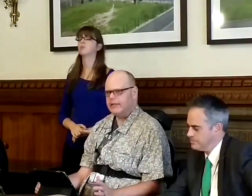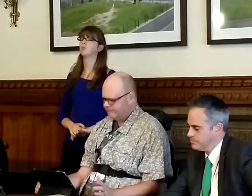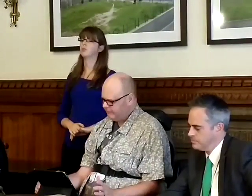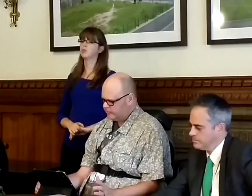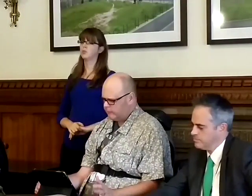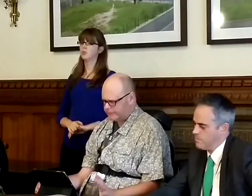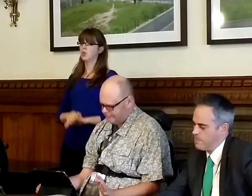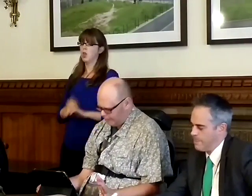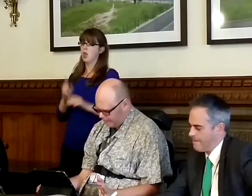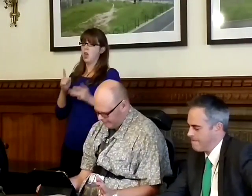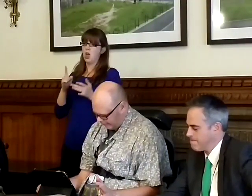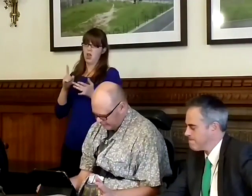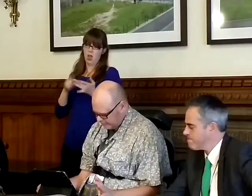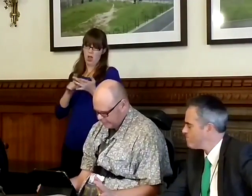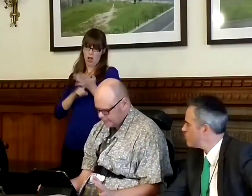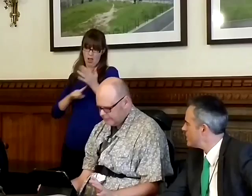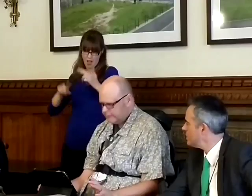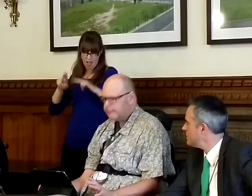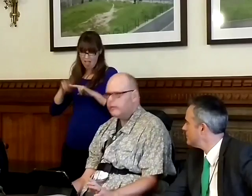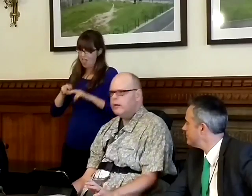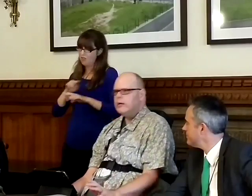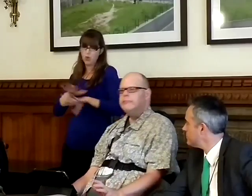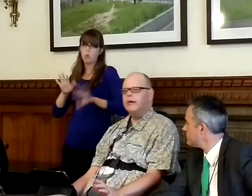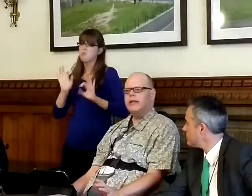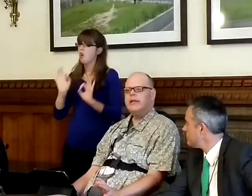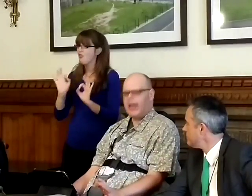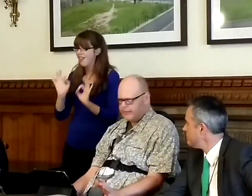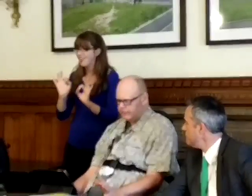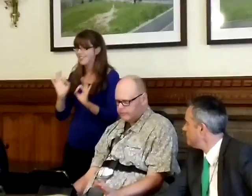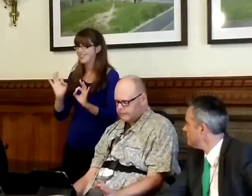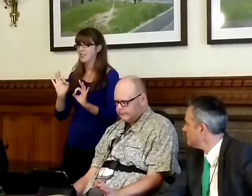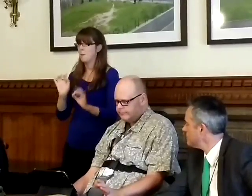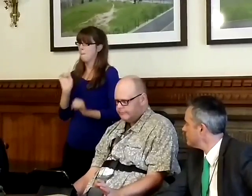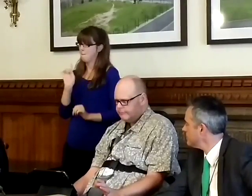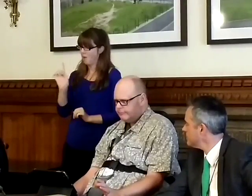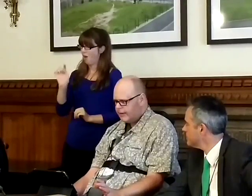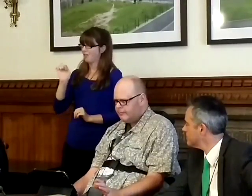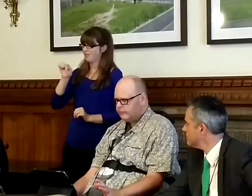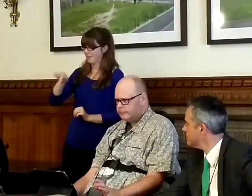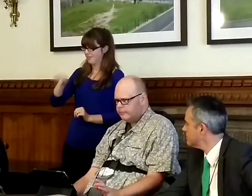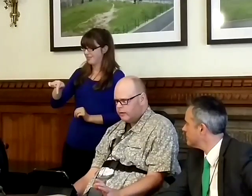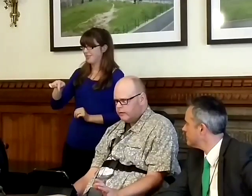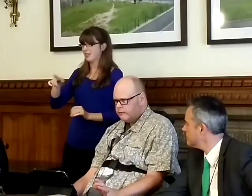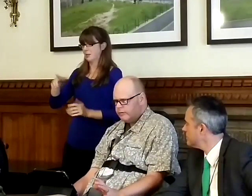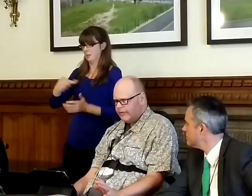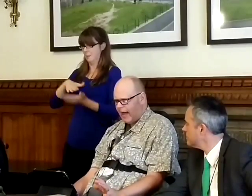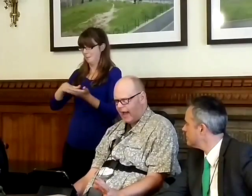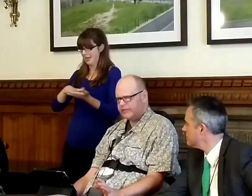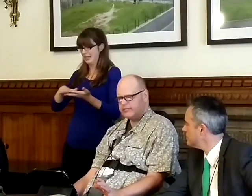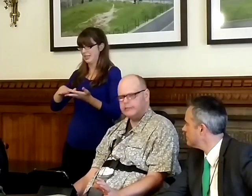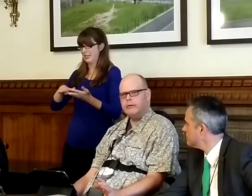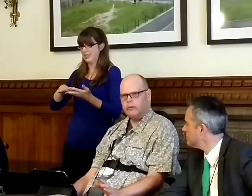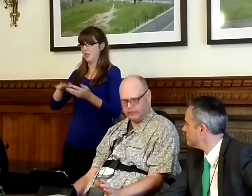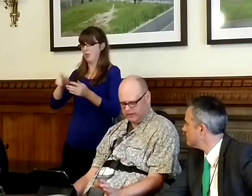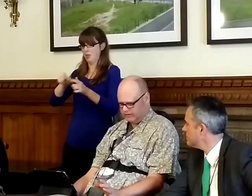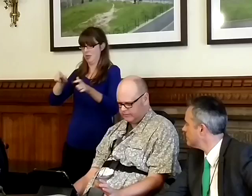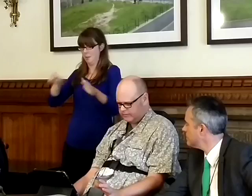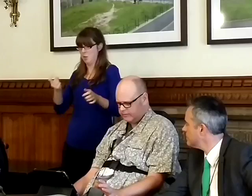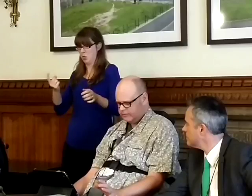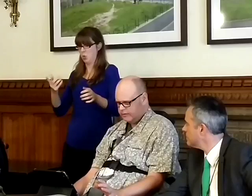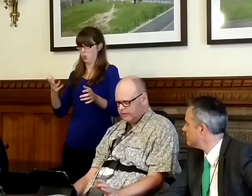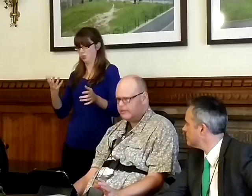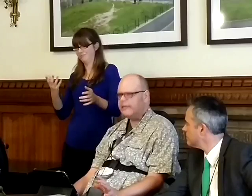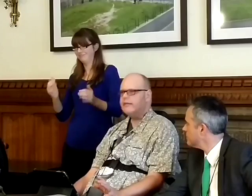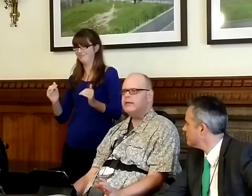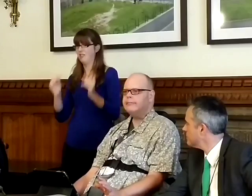Now, the Independent Living Fund wasn't perfect, but enabled people with the highest support